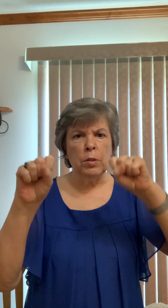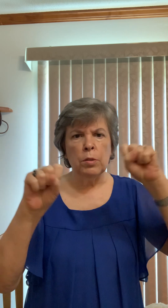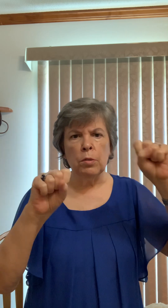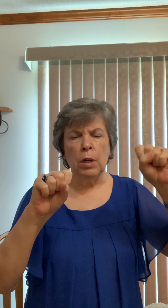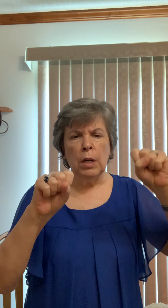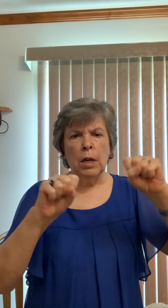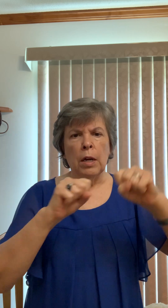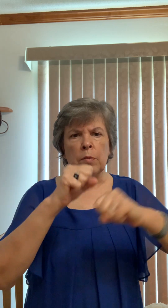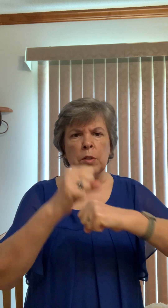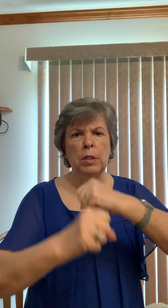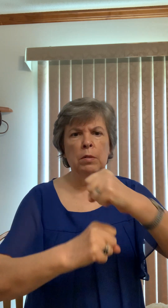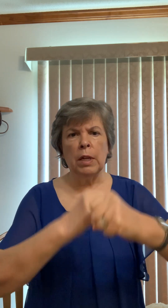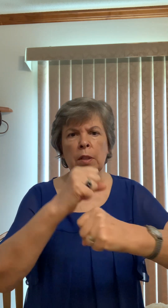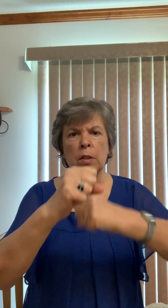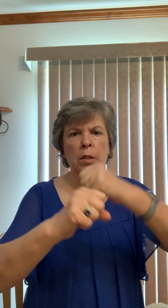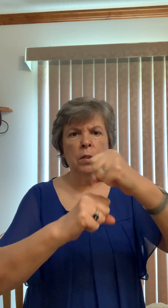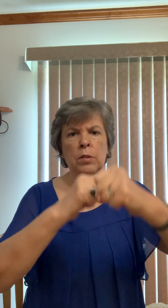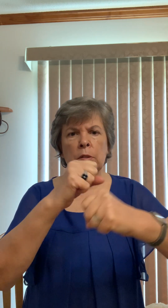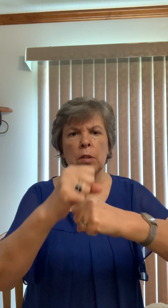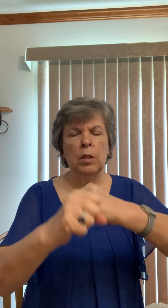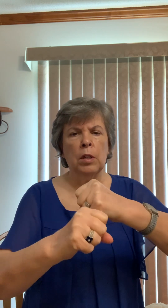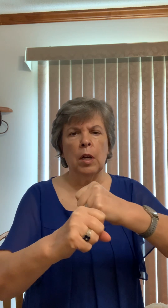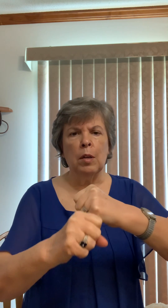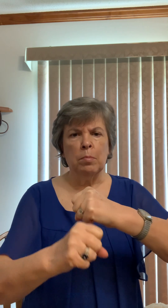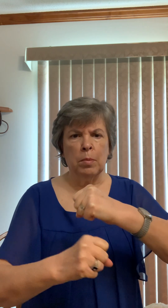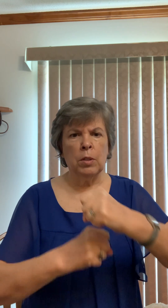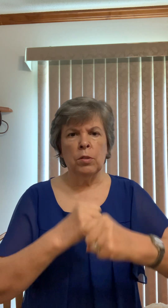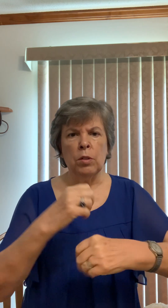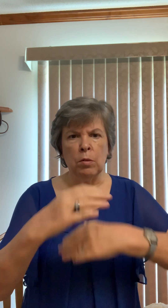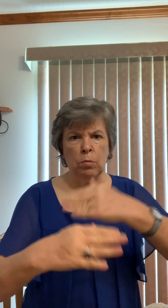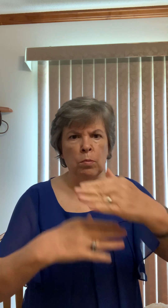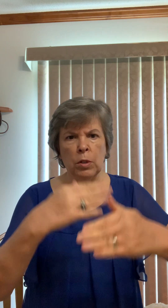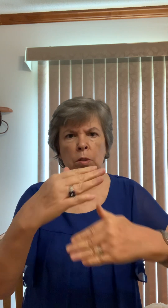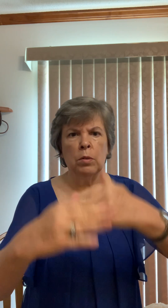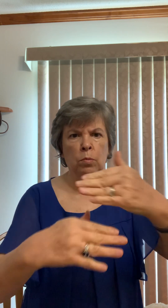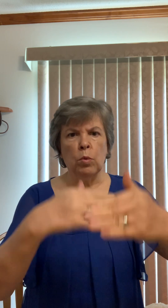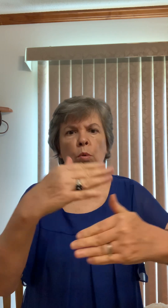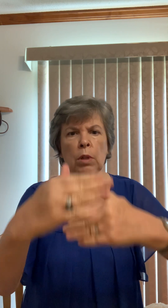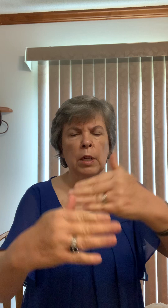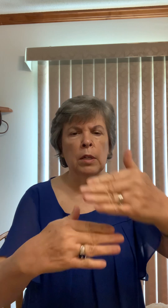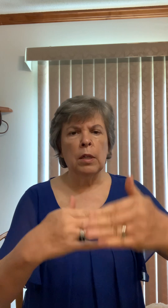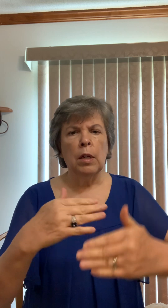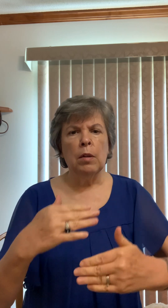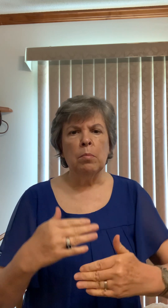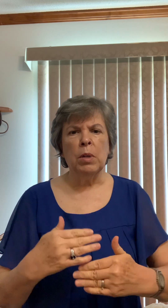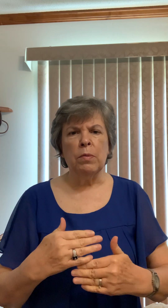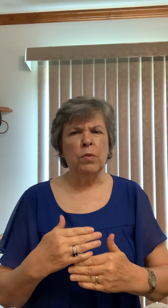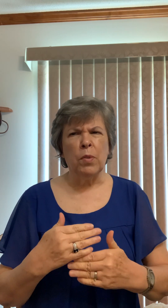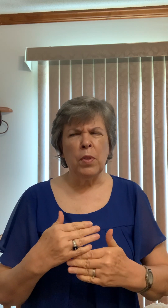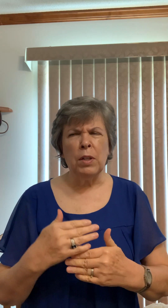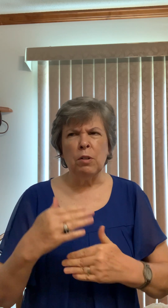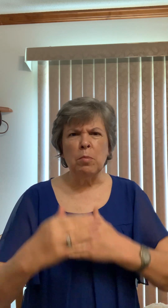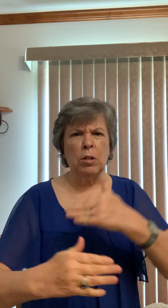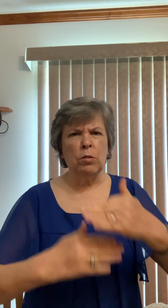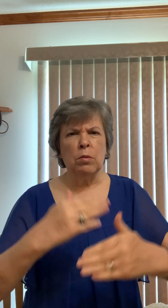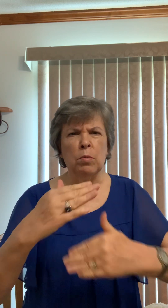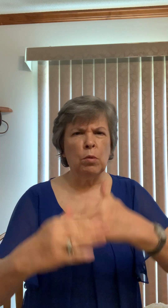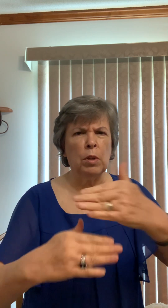do. I've seen like this, because, you know, this is rolling, but for thunder, I'm not sure rolling